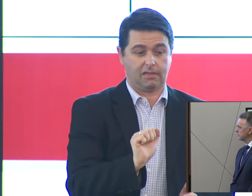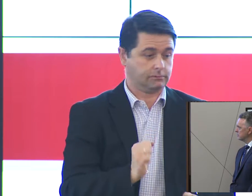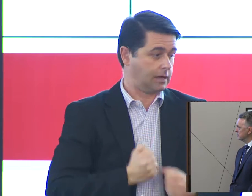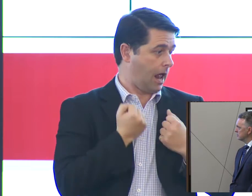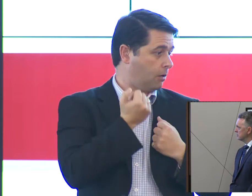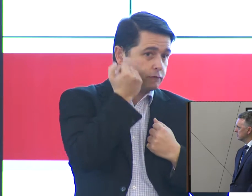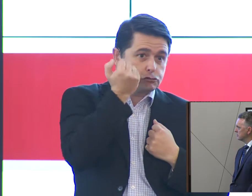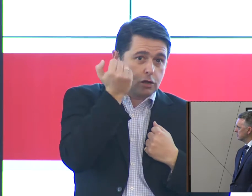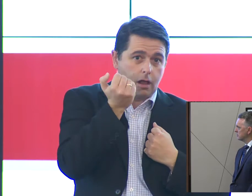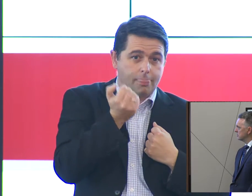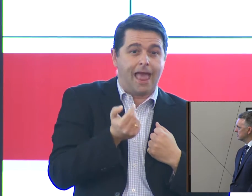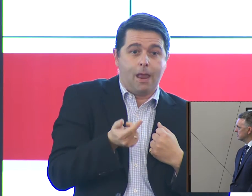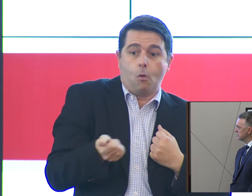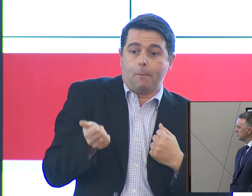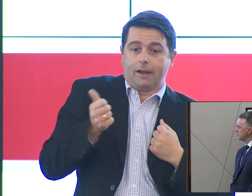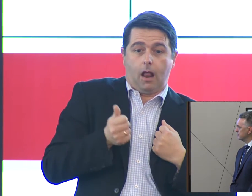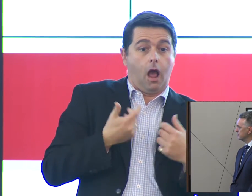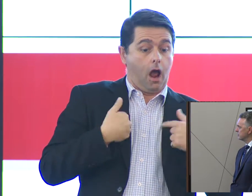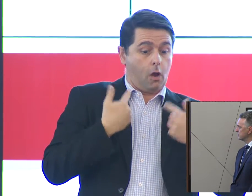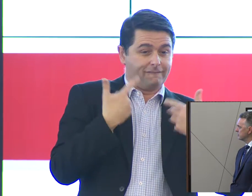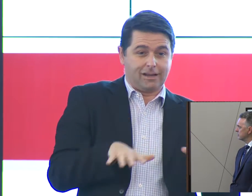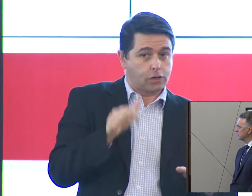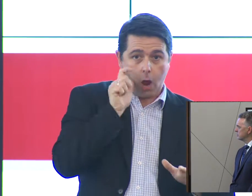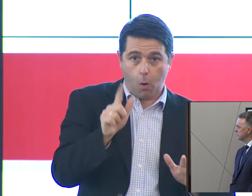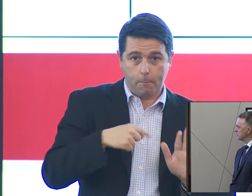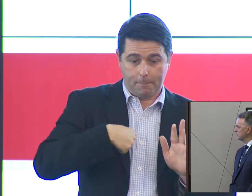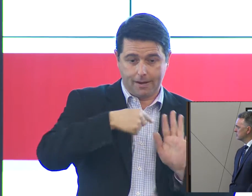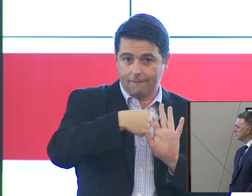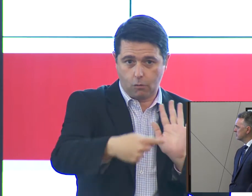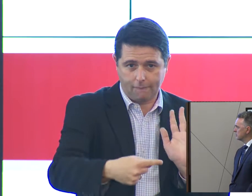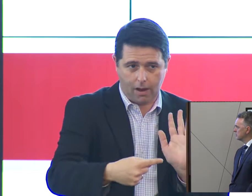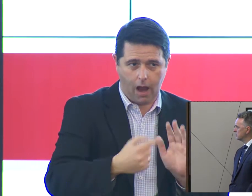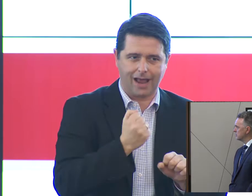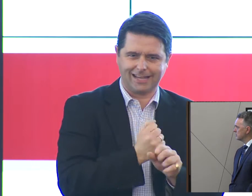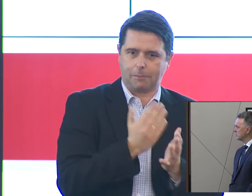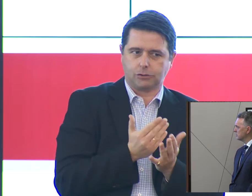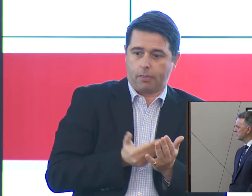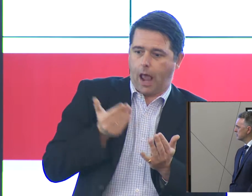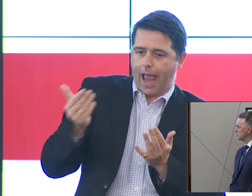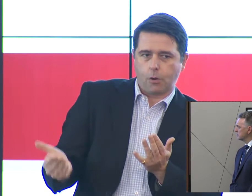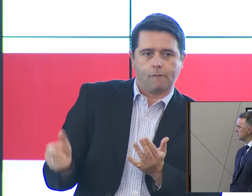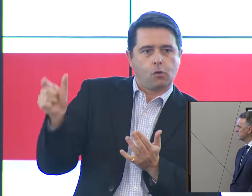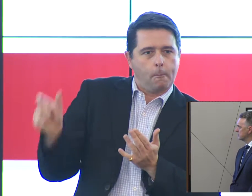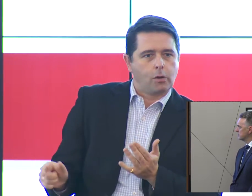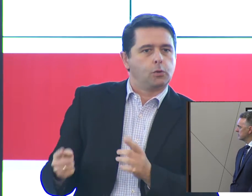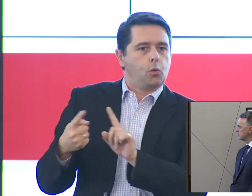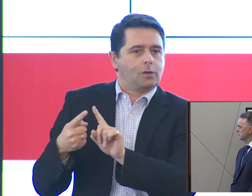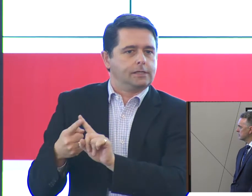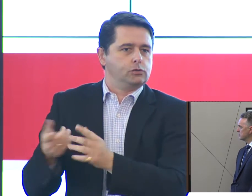can ensure that change will occur because they are our future. And, obviously we're not going to be around